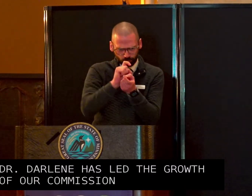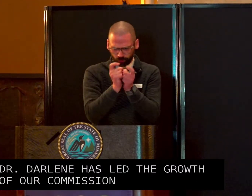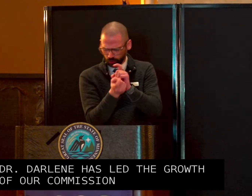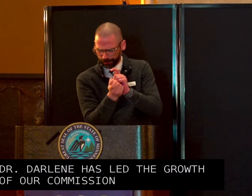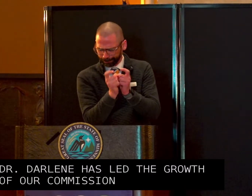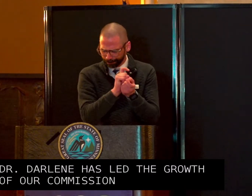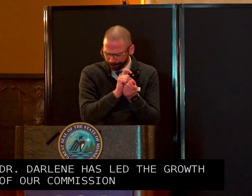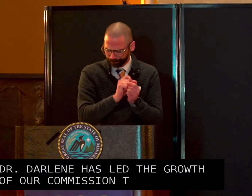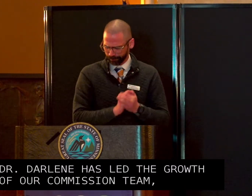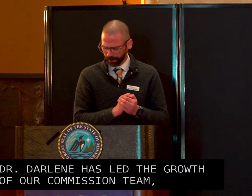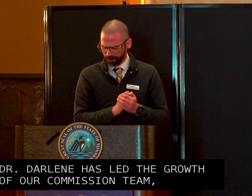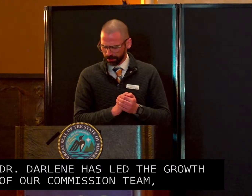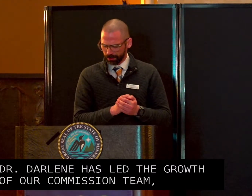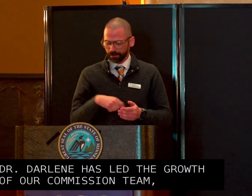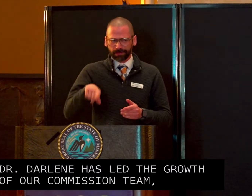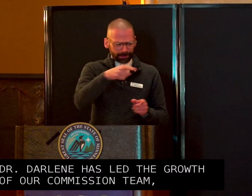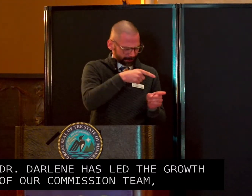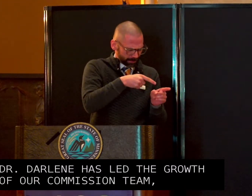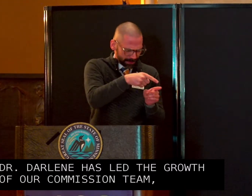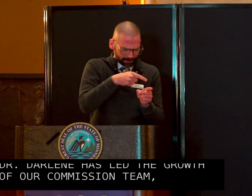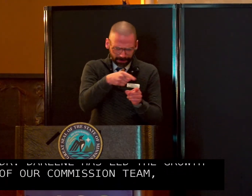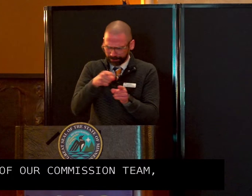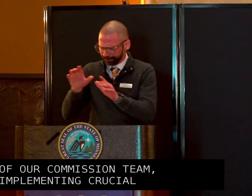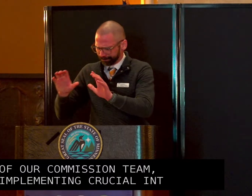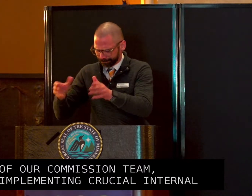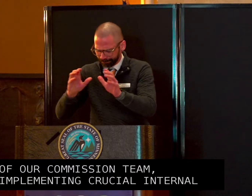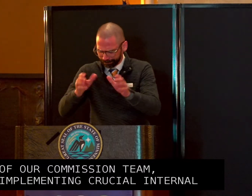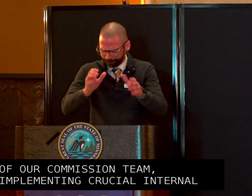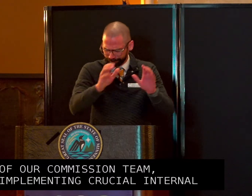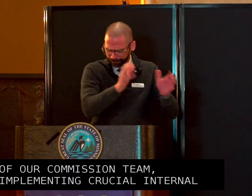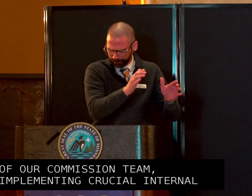implementing crucial internal governance changes,